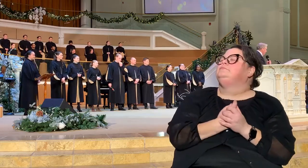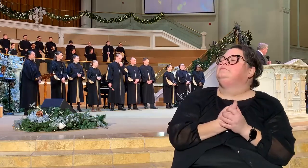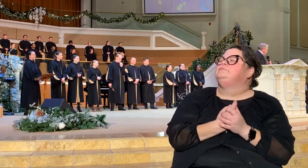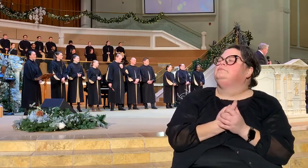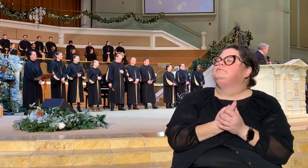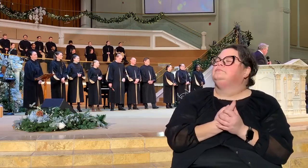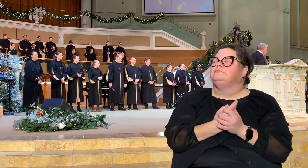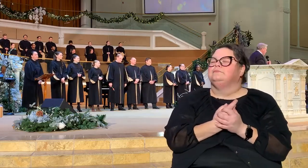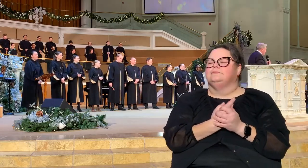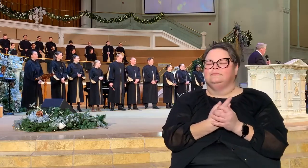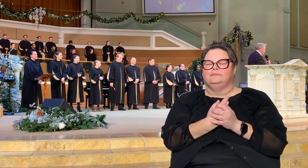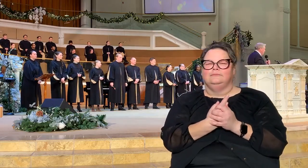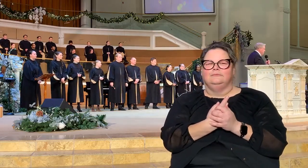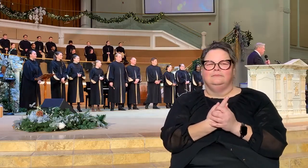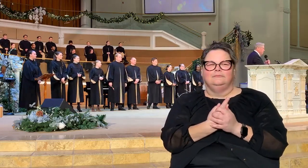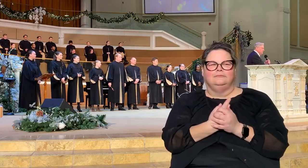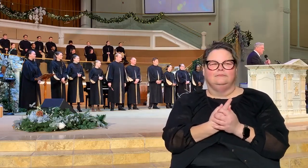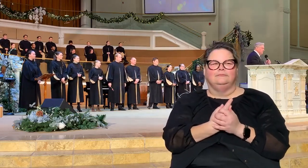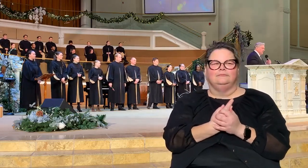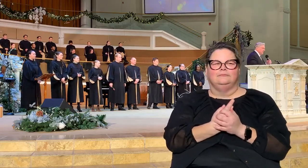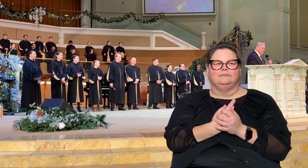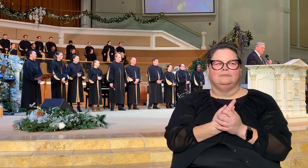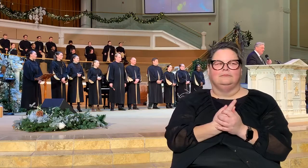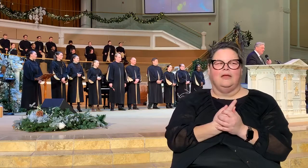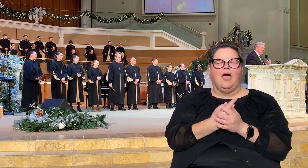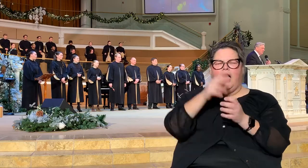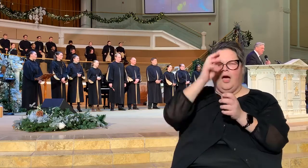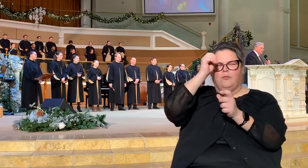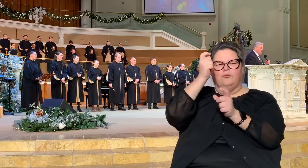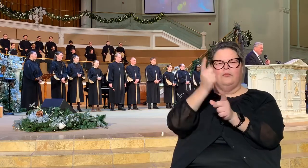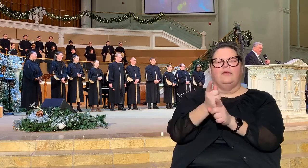And Brother Adair,